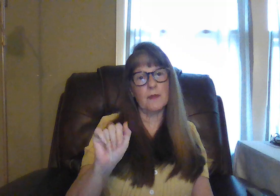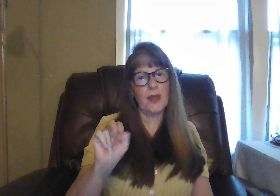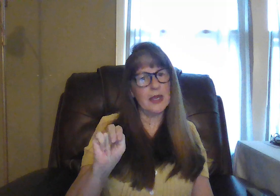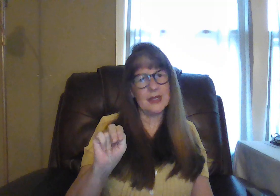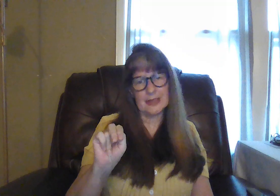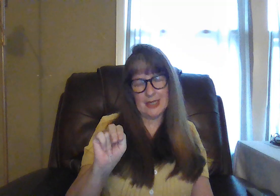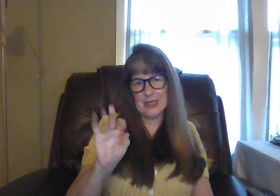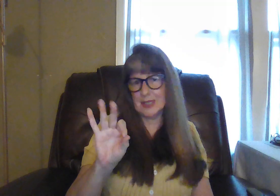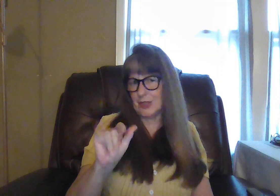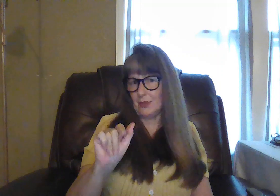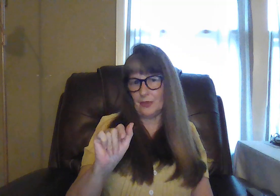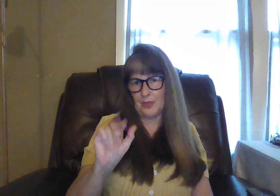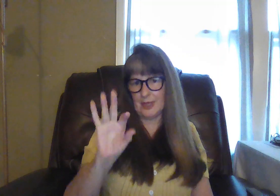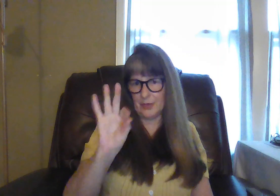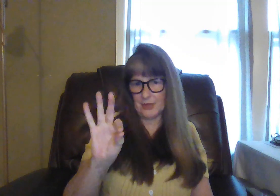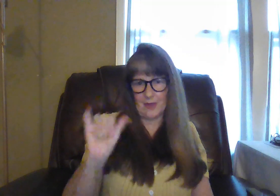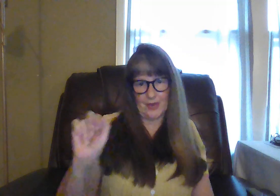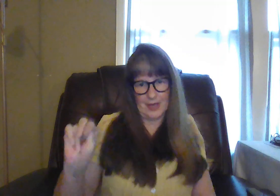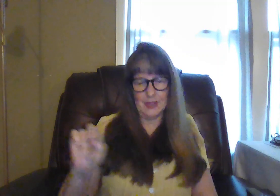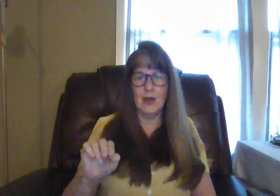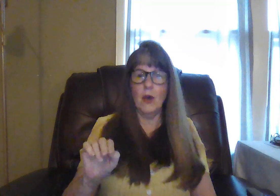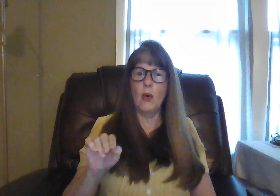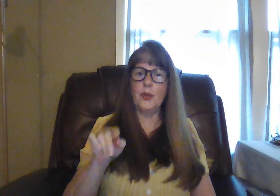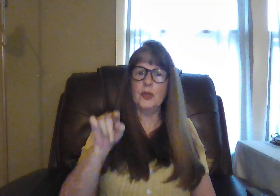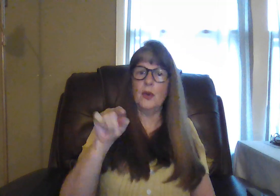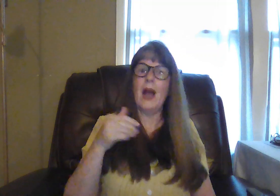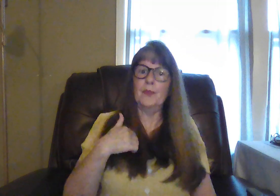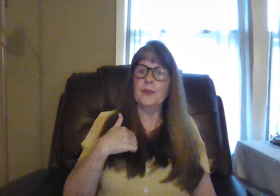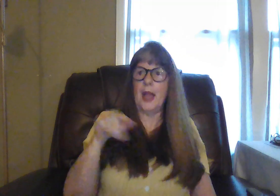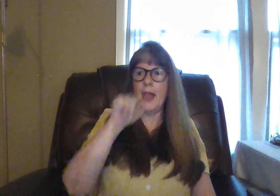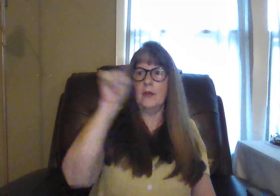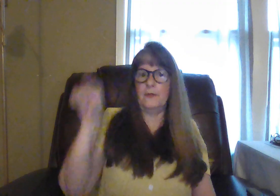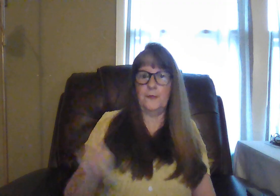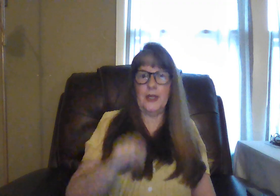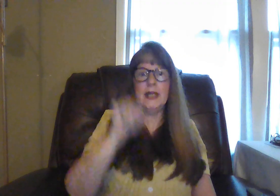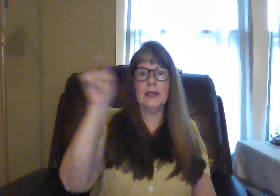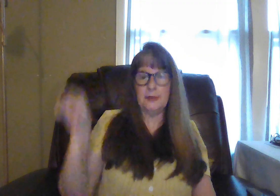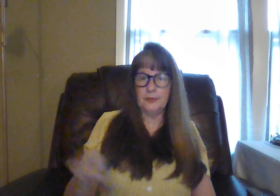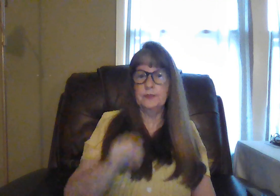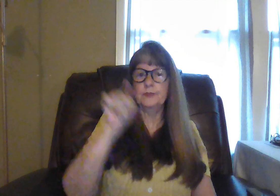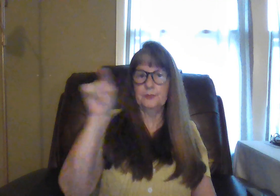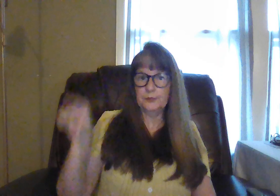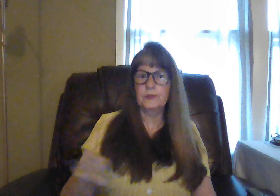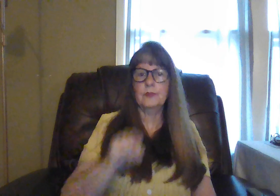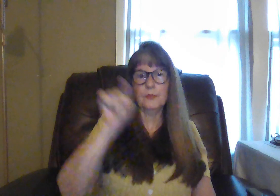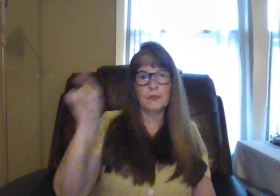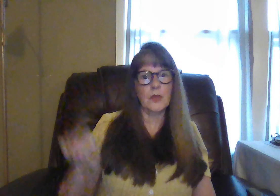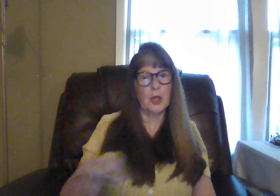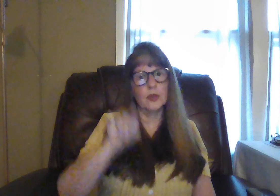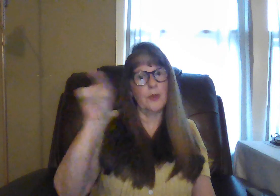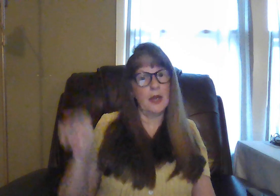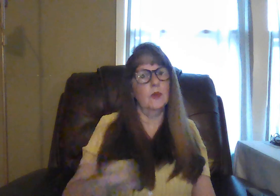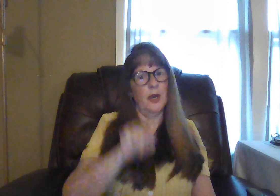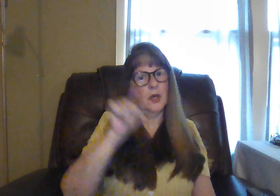fan because it's easy. It's only 3 letters, F-A-N. Or you could do, I have a fan. It goes around and around and